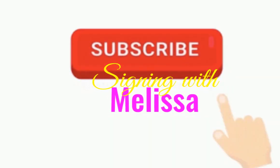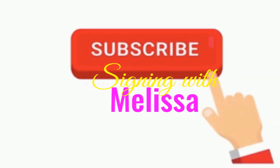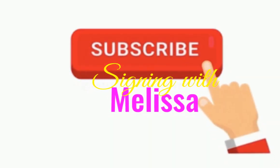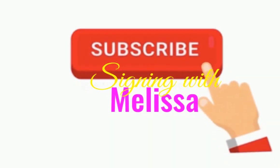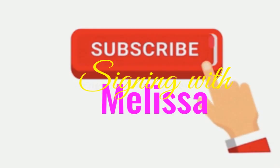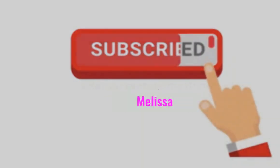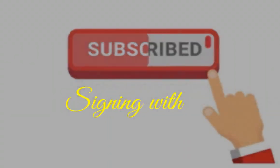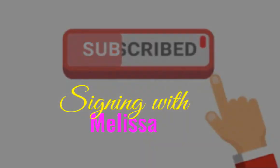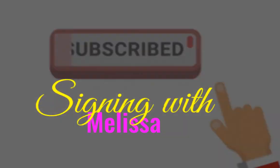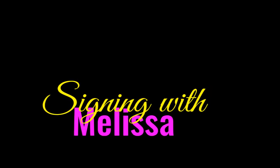here I'm I'm outta You